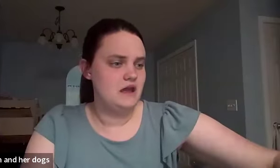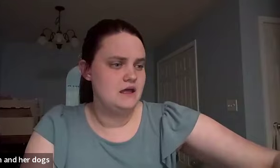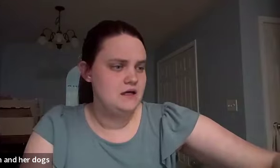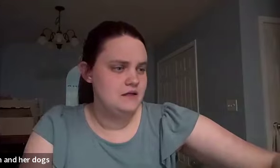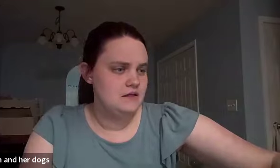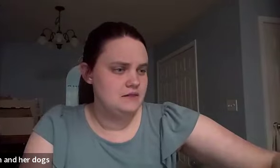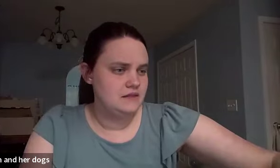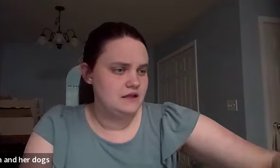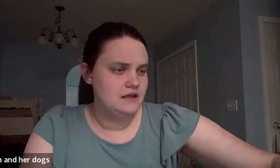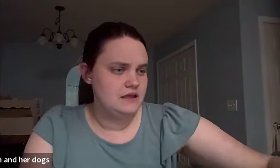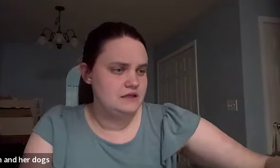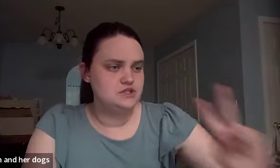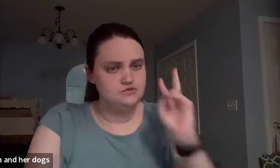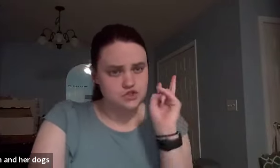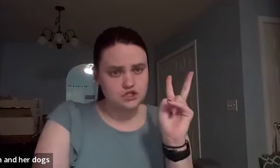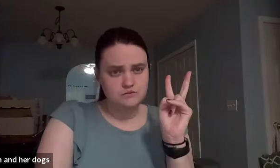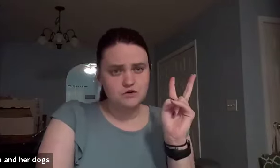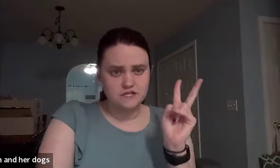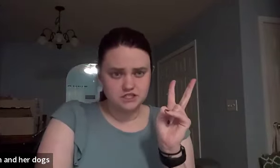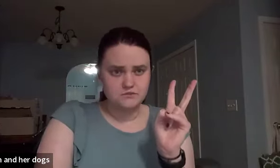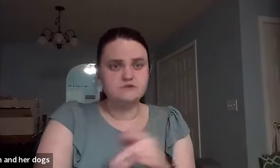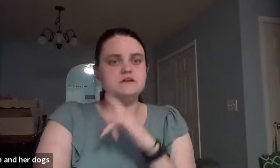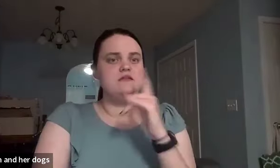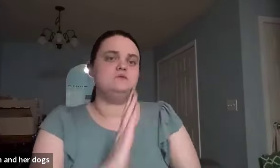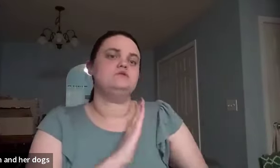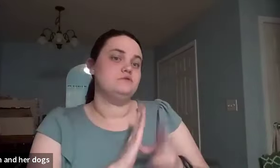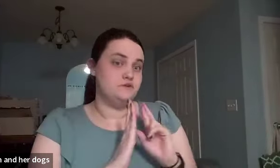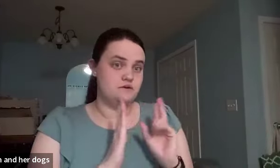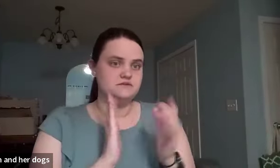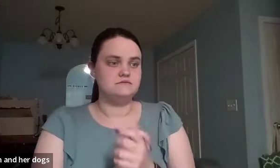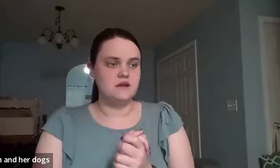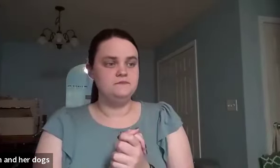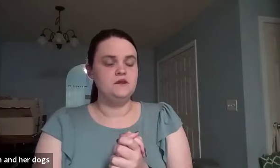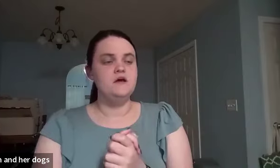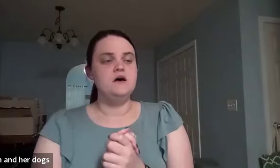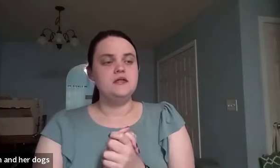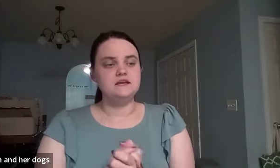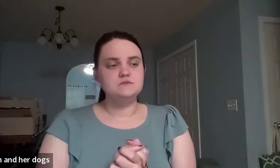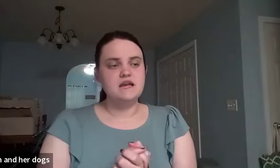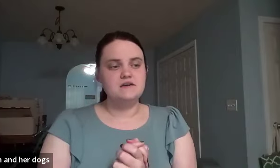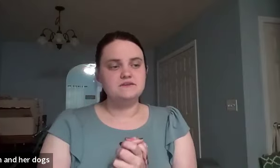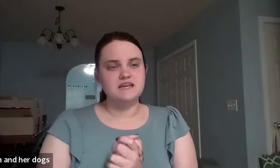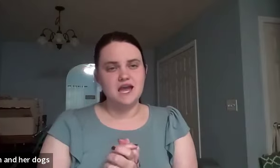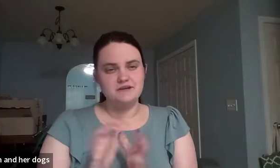Okay. Let's do two more vegetables and then we'll review those. Okay. The next one we have is